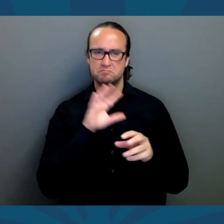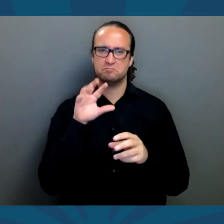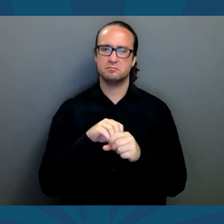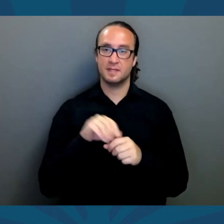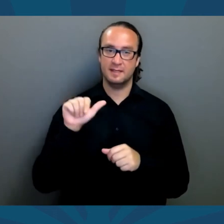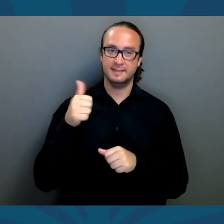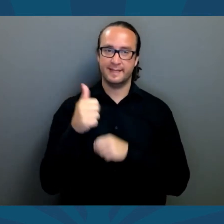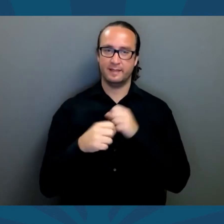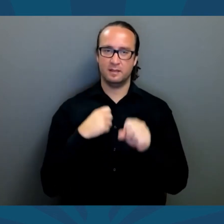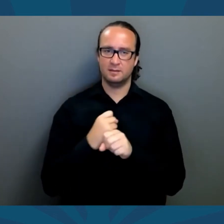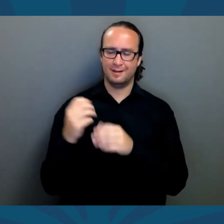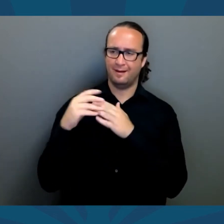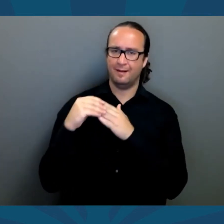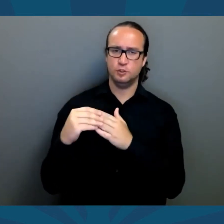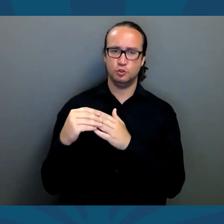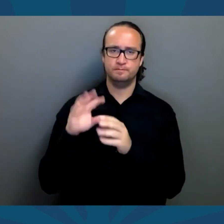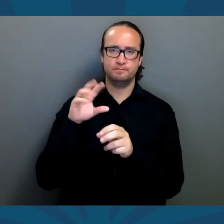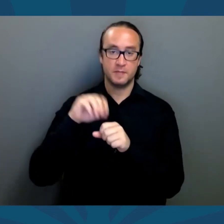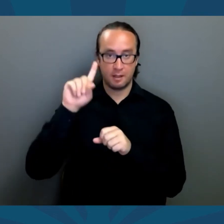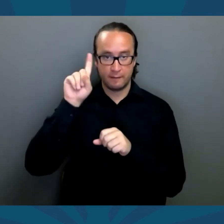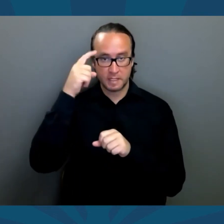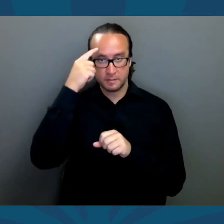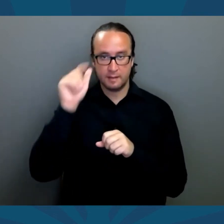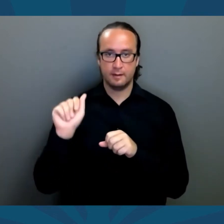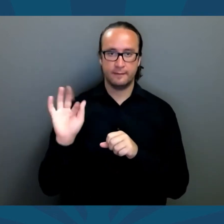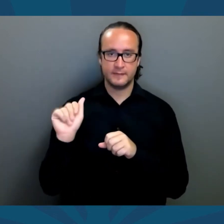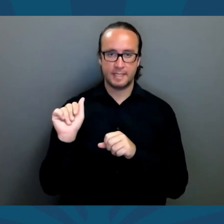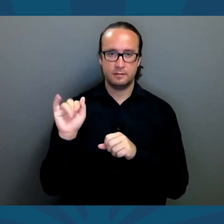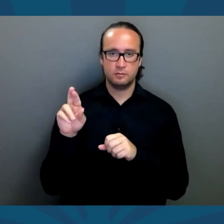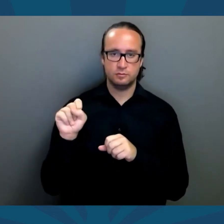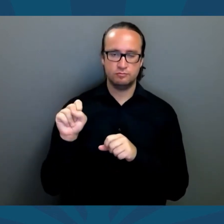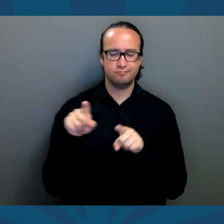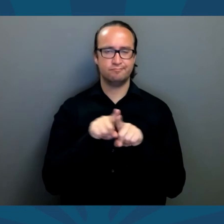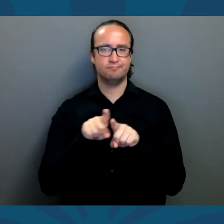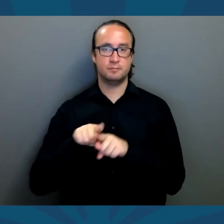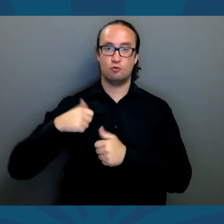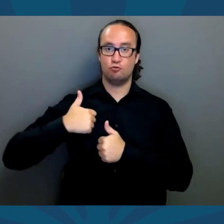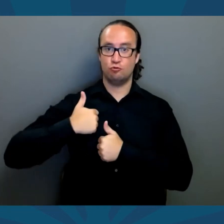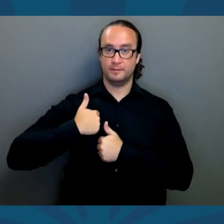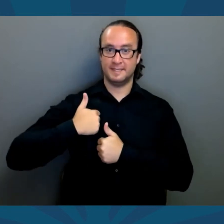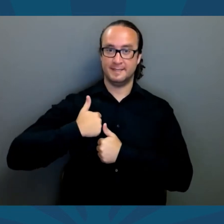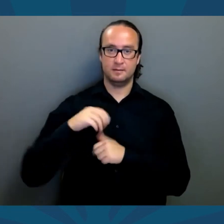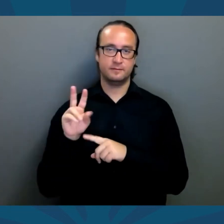with 10 years leadership in government affairs as an Army